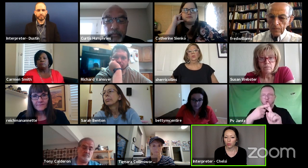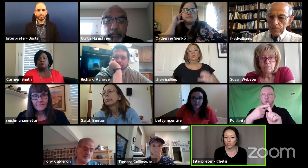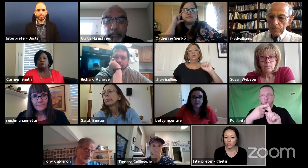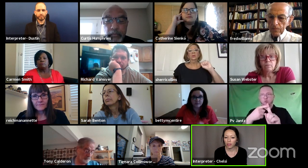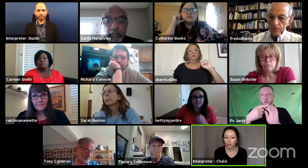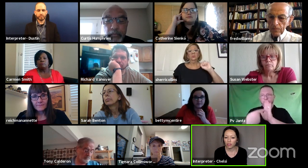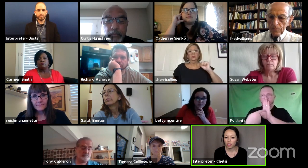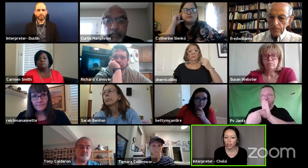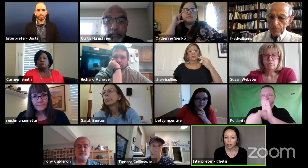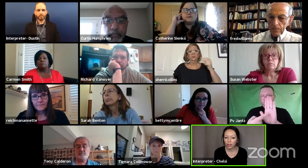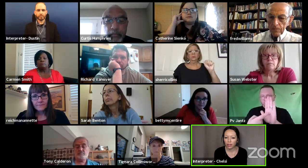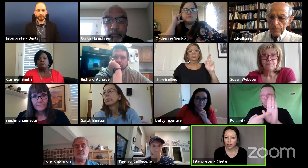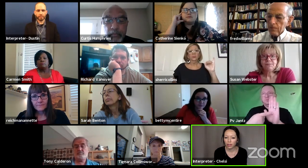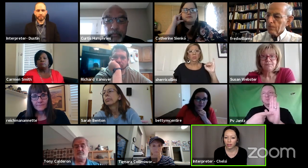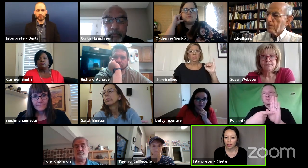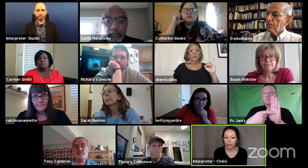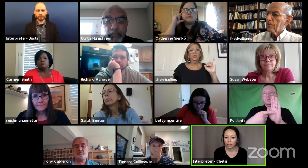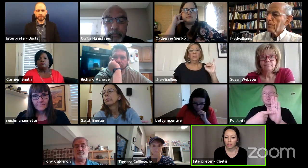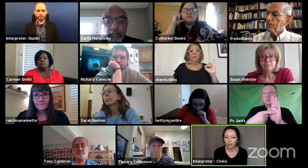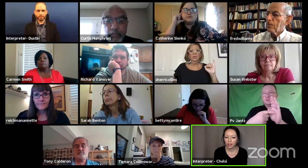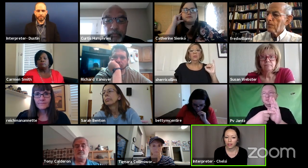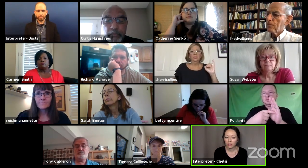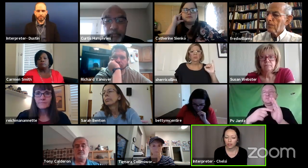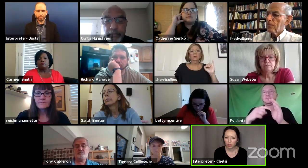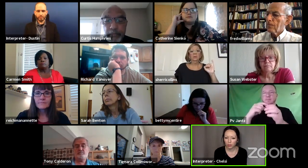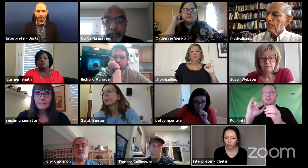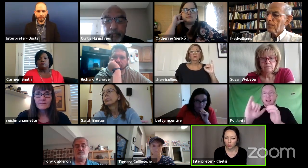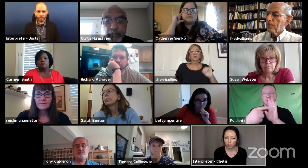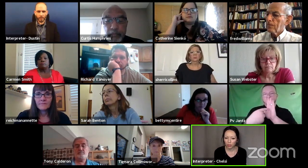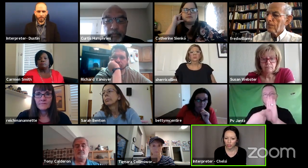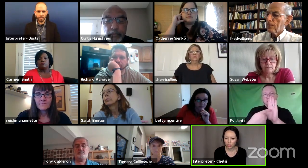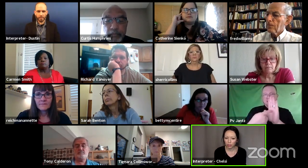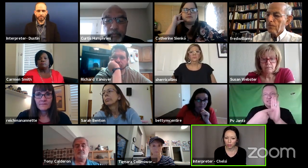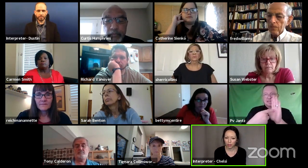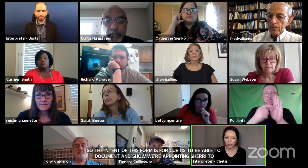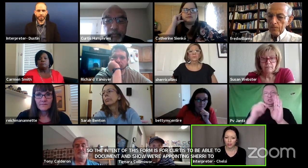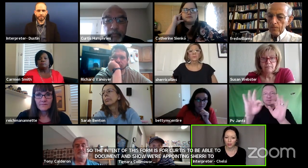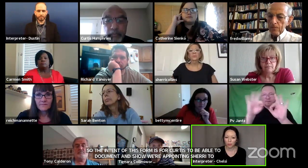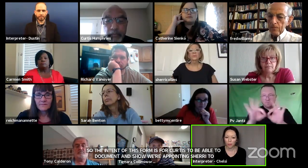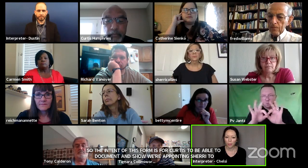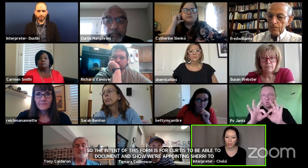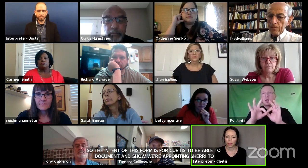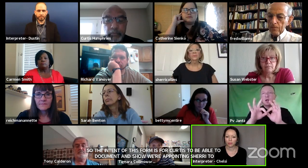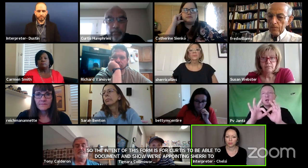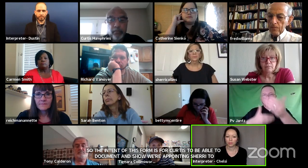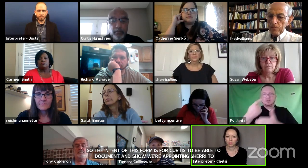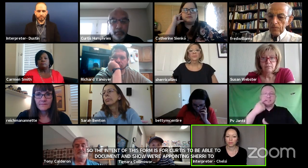we're appointing Sherry, to be able to appoint Sherry Berta